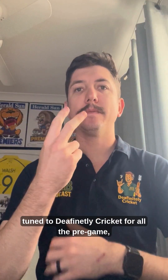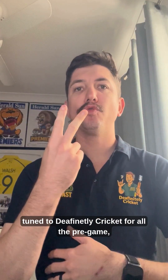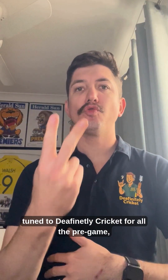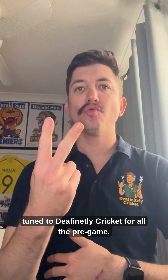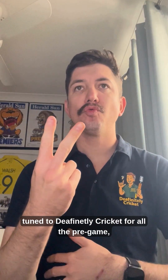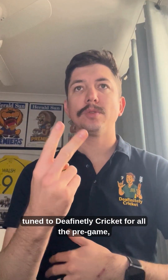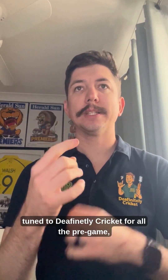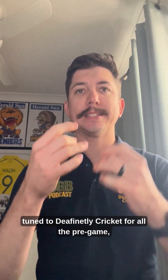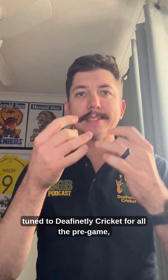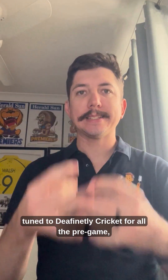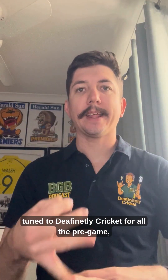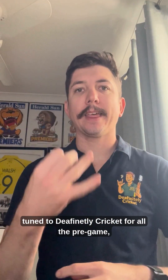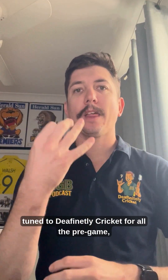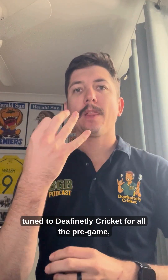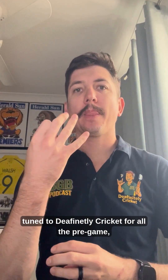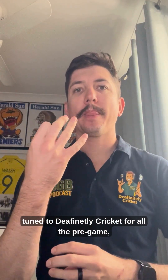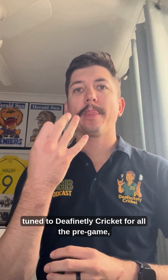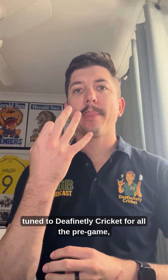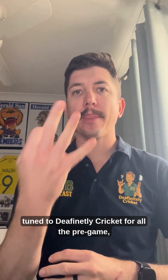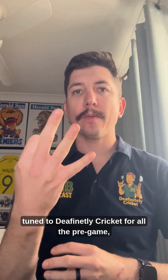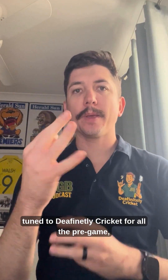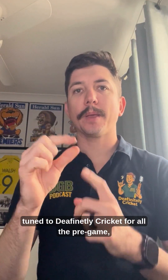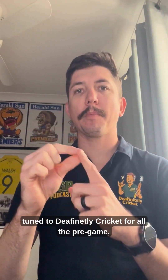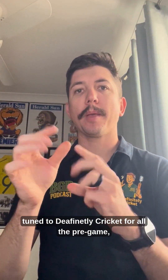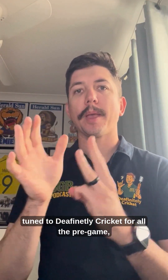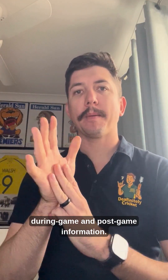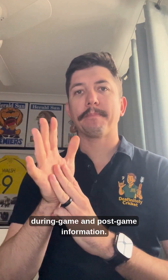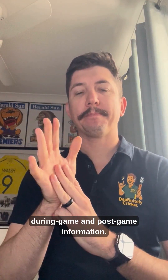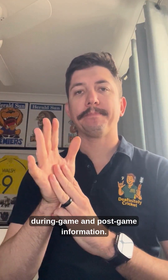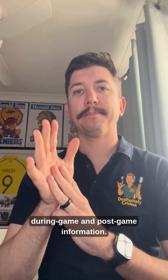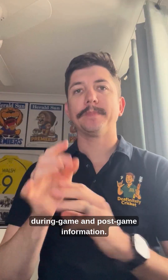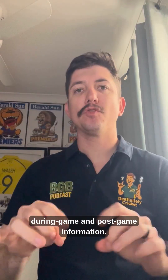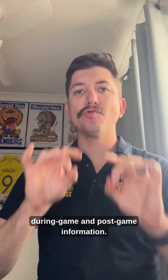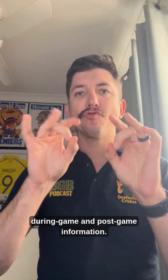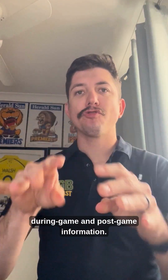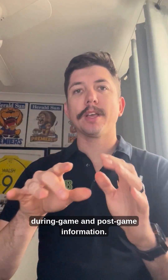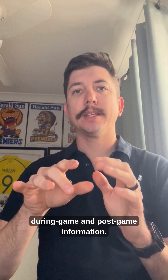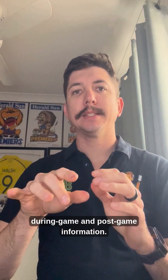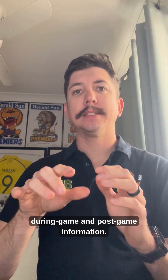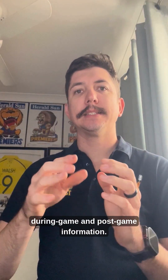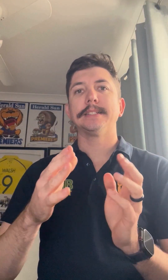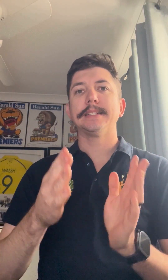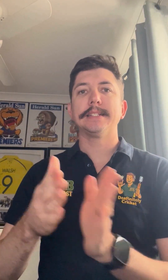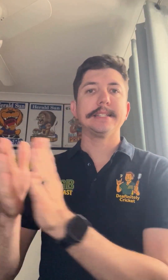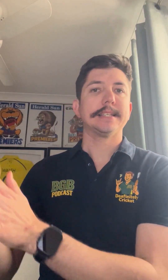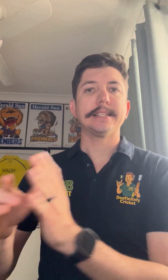to Definitely Cricket for all the pre-game, during game, and post-game information.